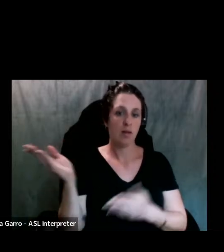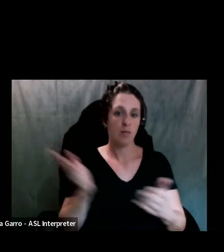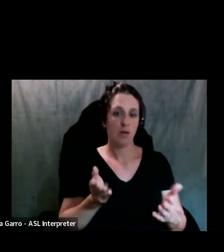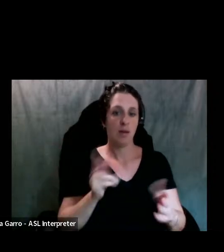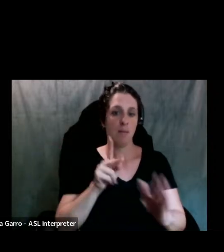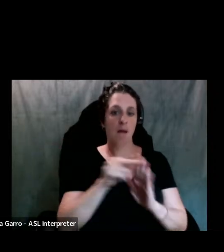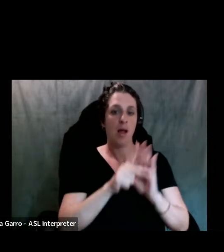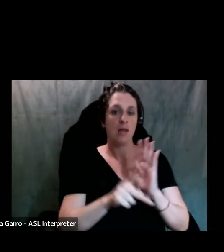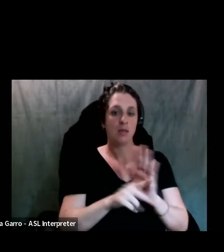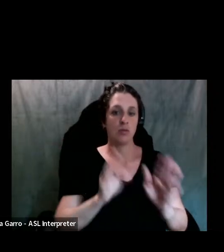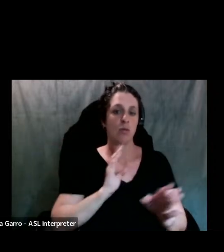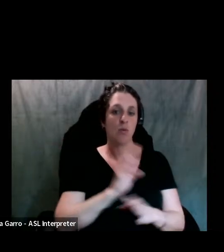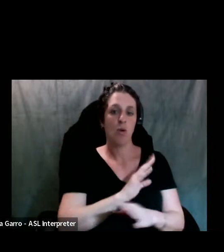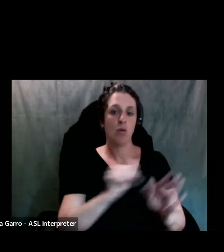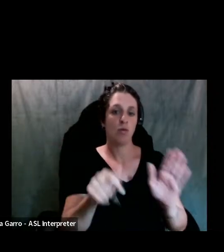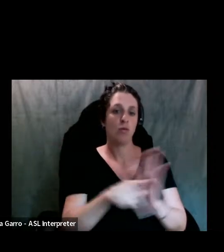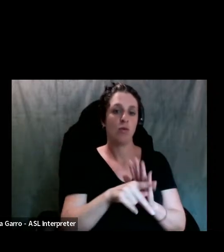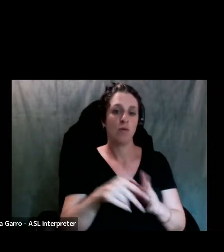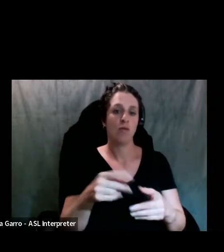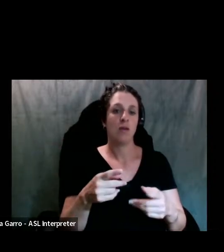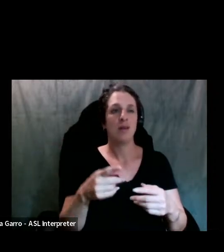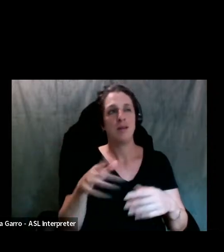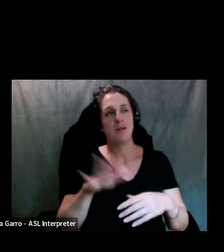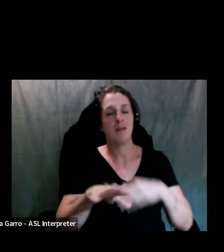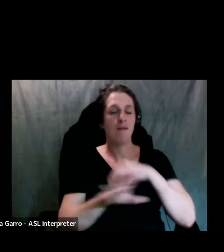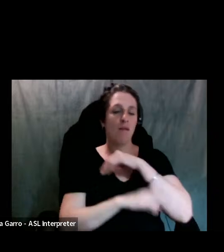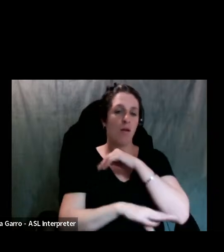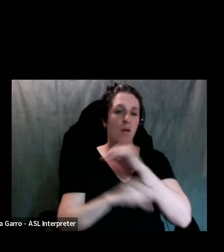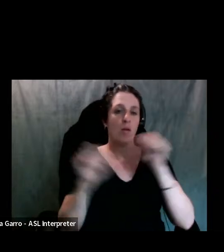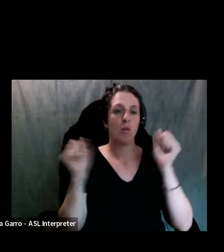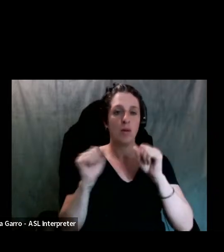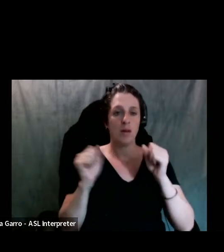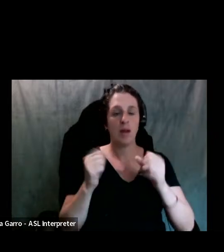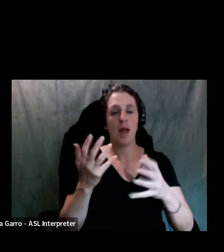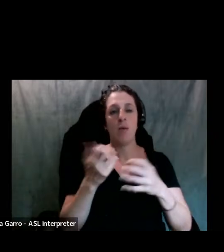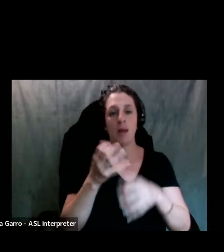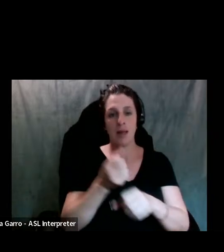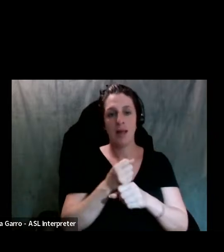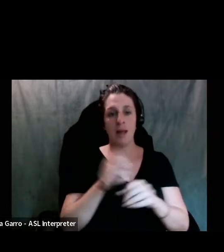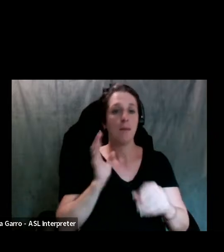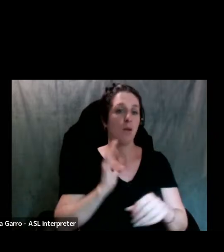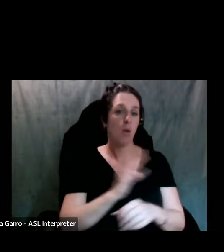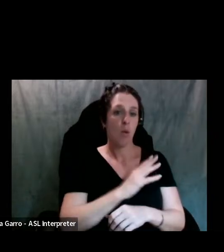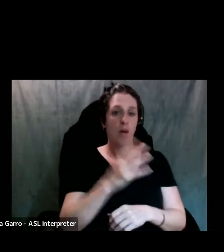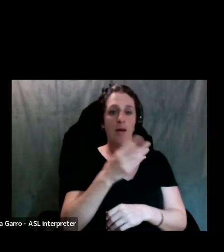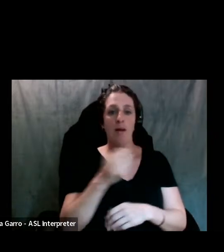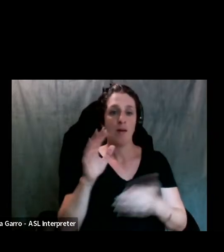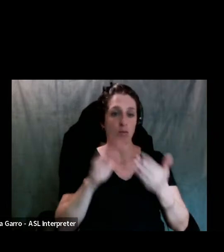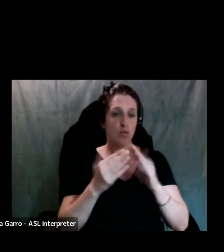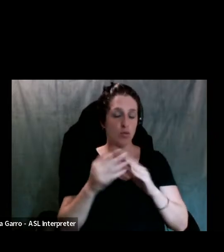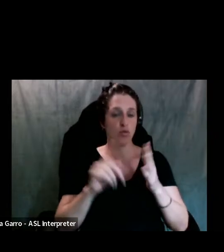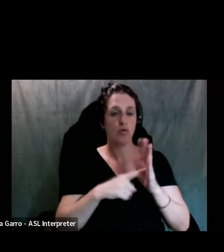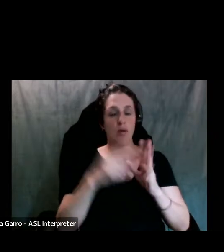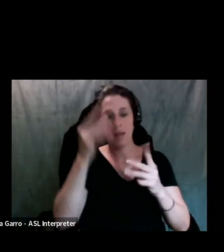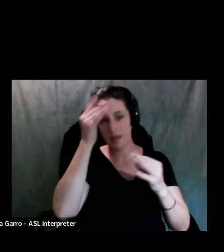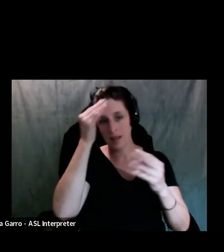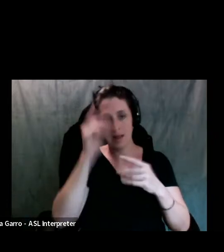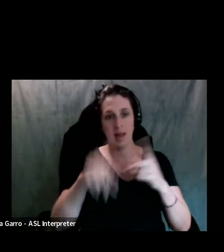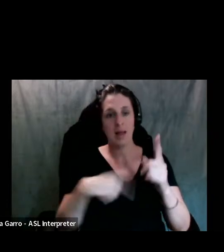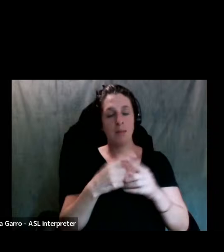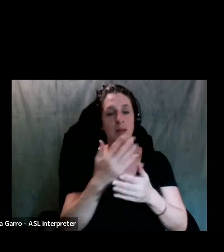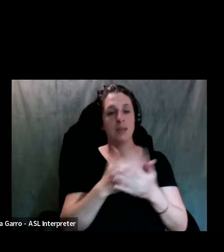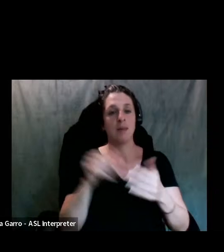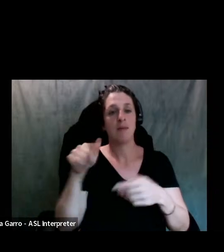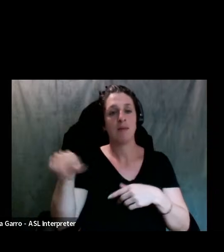board to approve come fall, winter. And so I want to get the board and our community to start thinking about some of these issues.